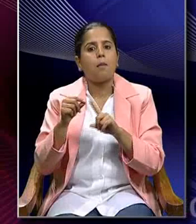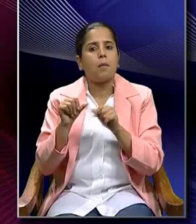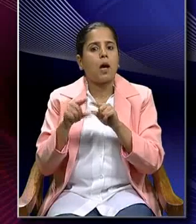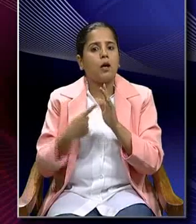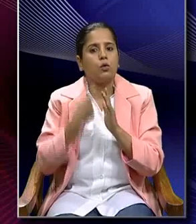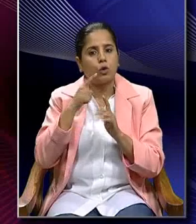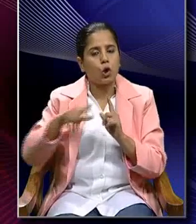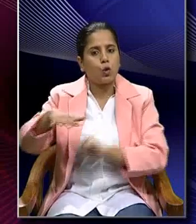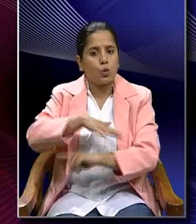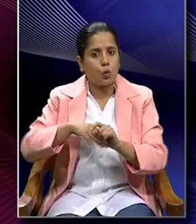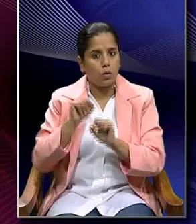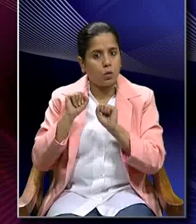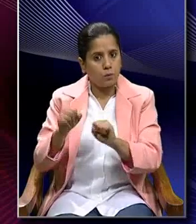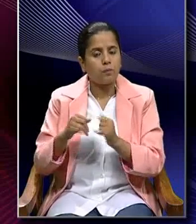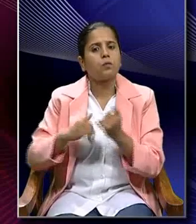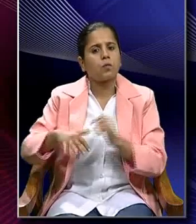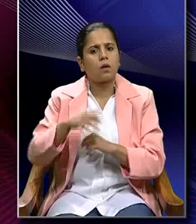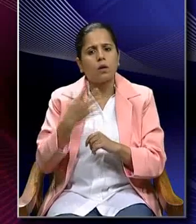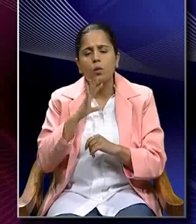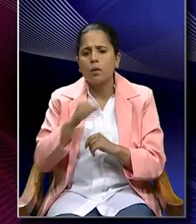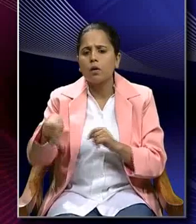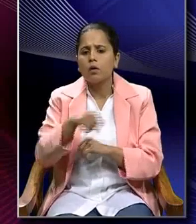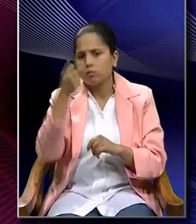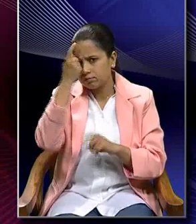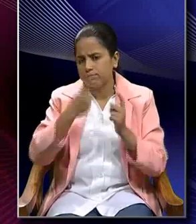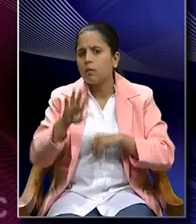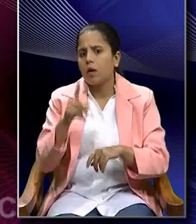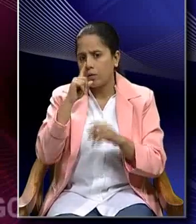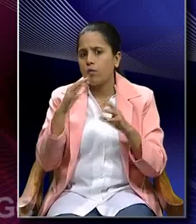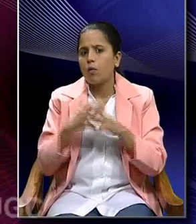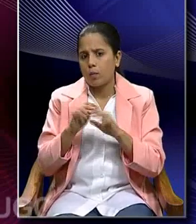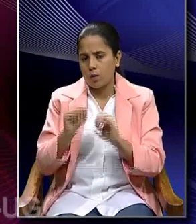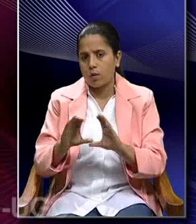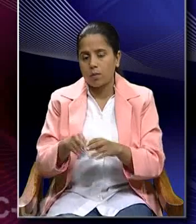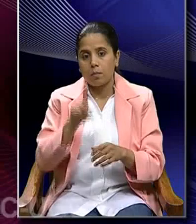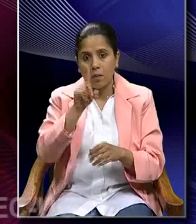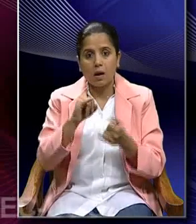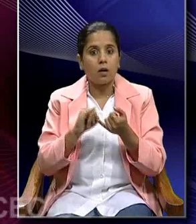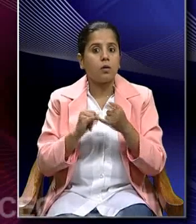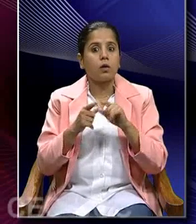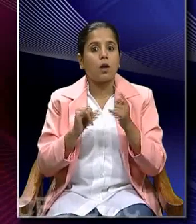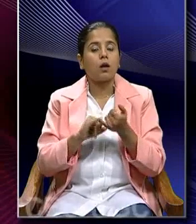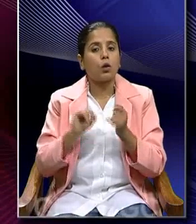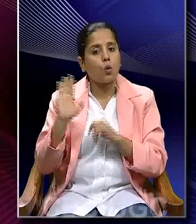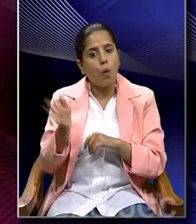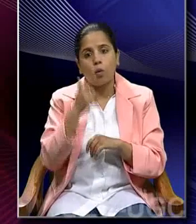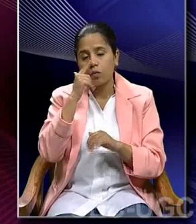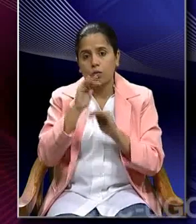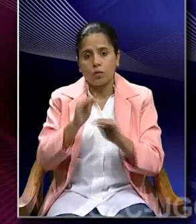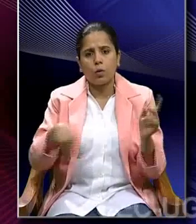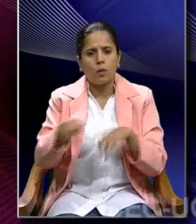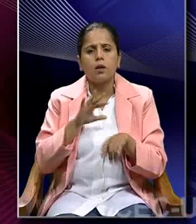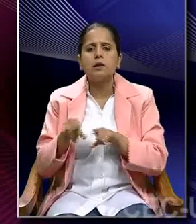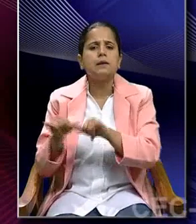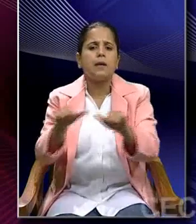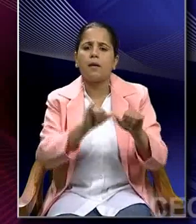substantial vulnerabilities about the girl child. However, the status of all girl children are not the